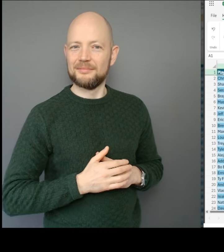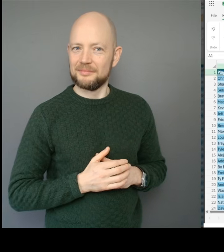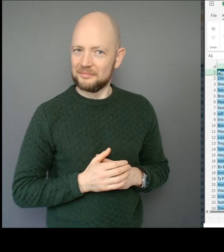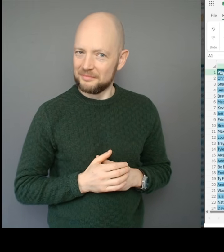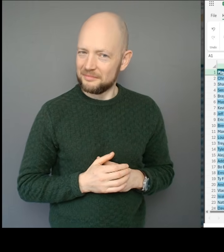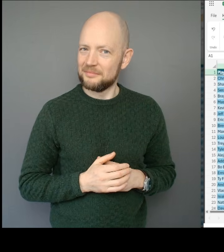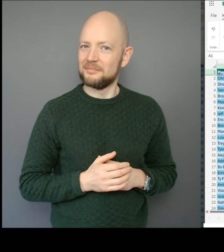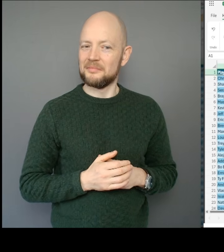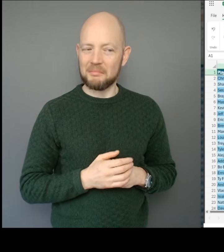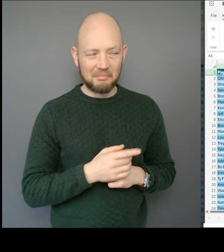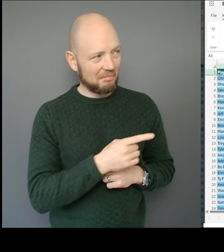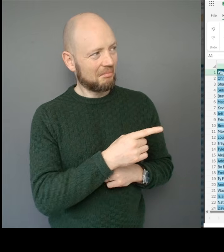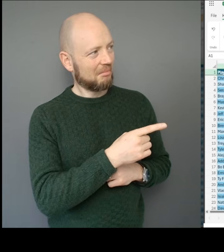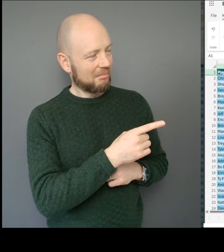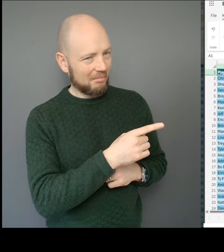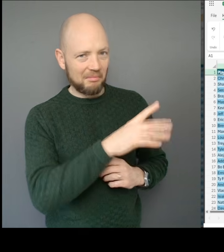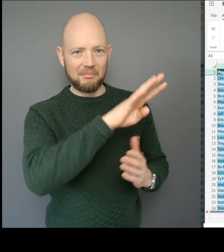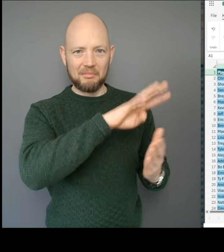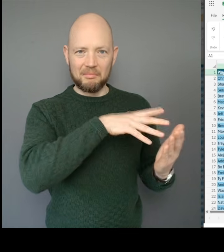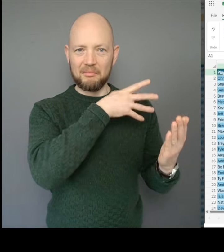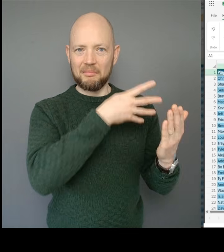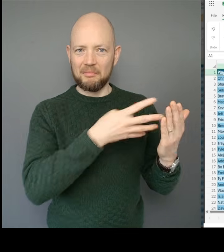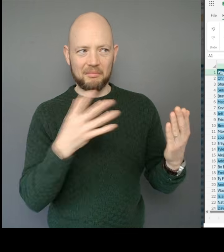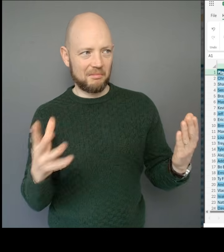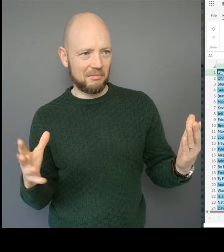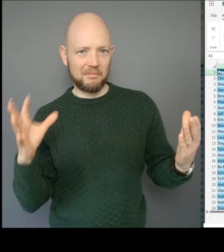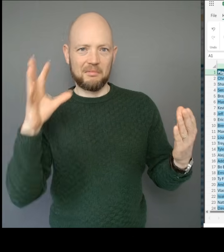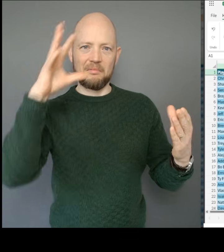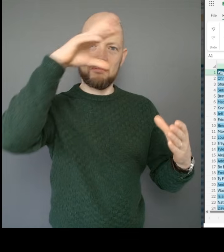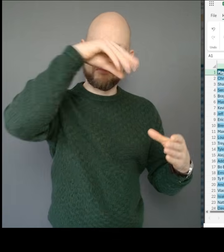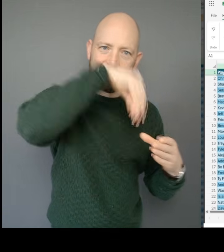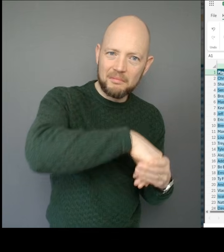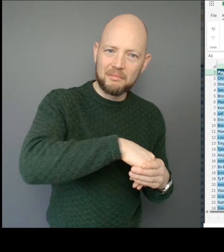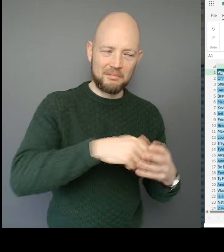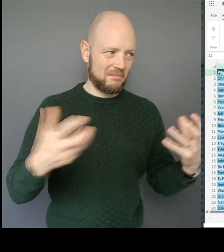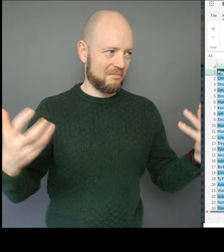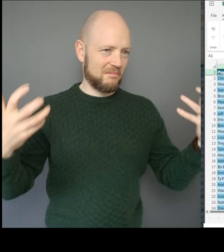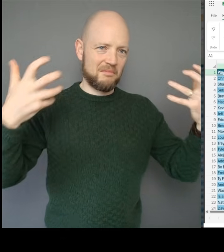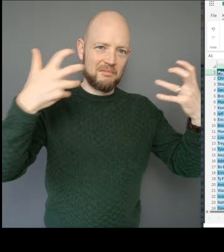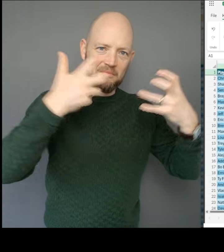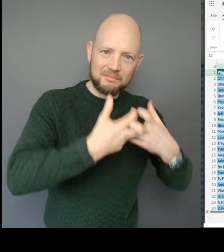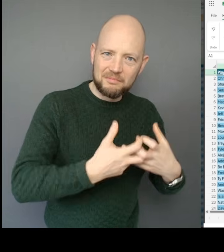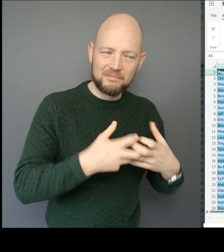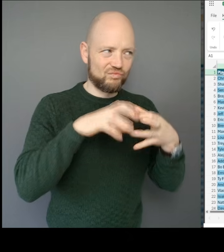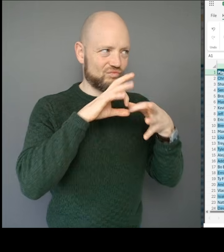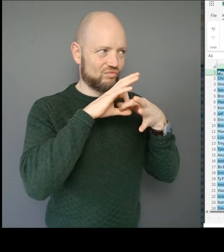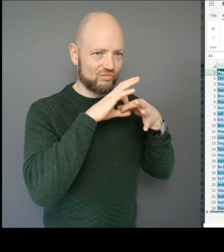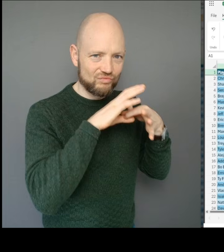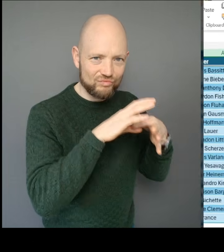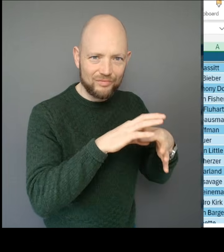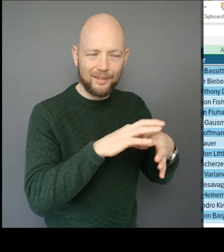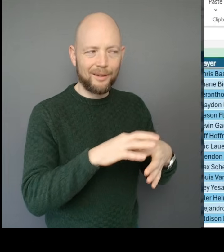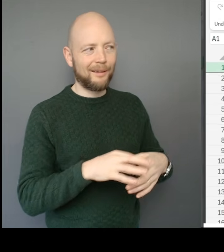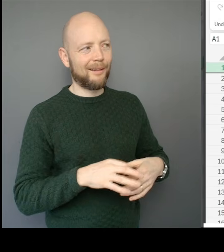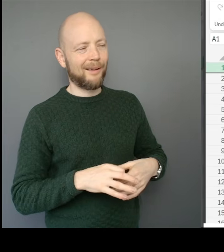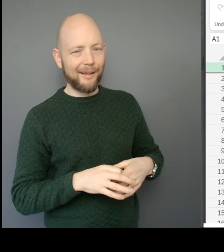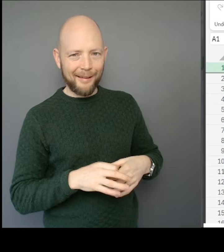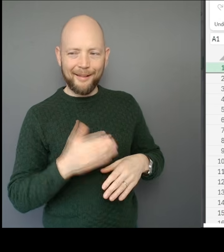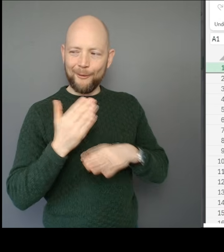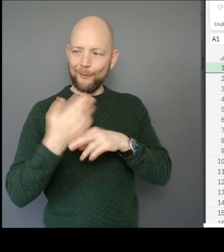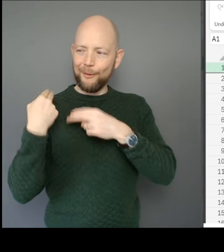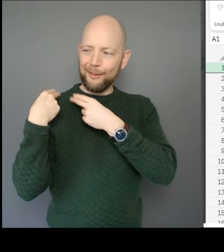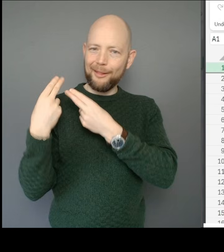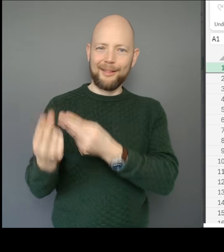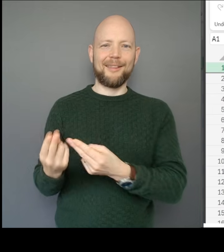Okay, looks like it's done, and you saw that on the left-hand side it was creating the table, which looks awesome. And so it has information about